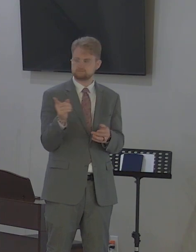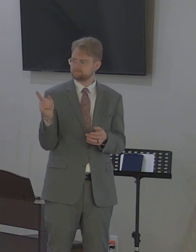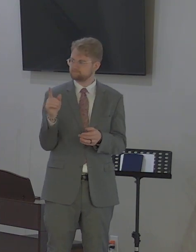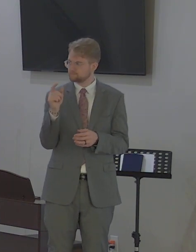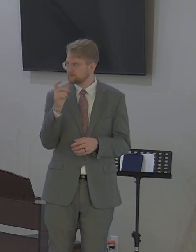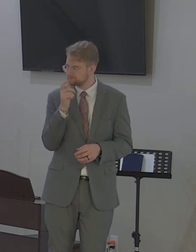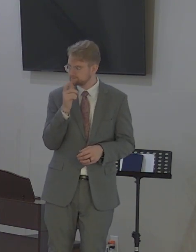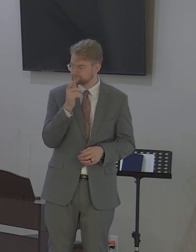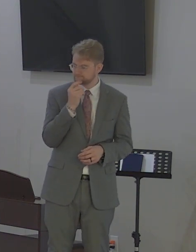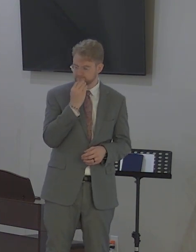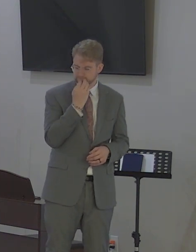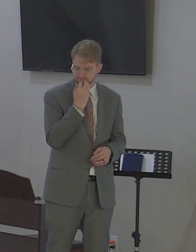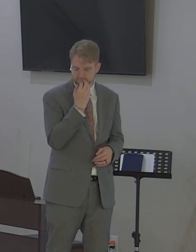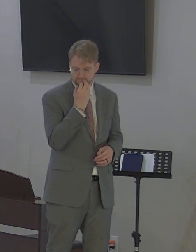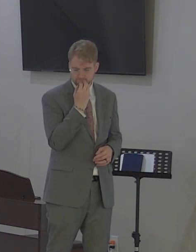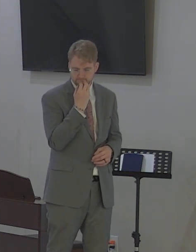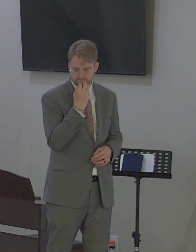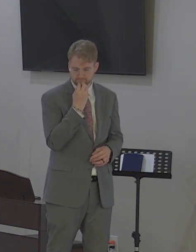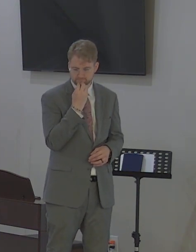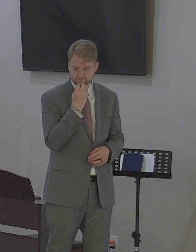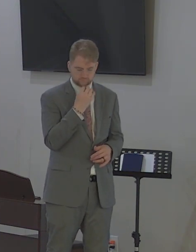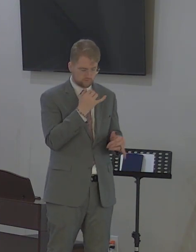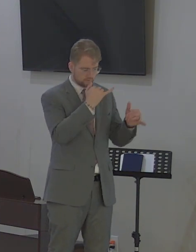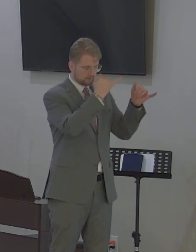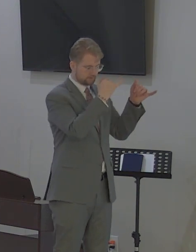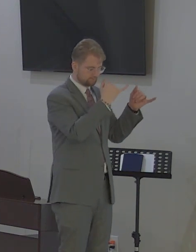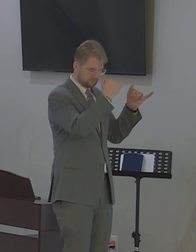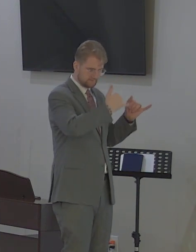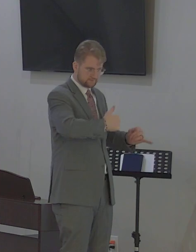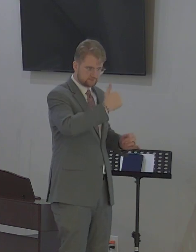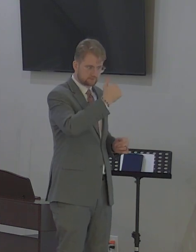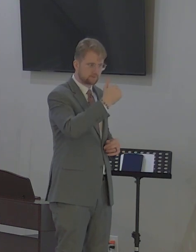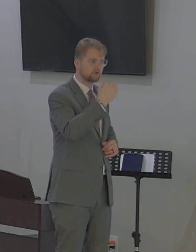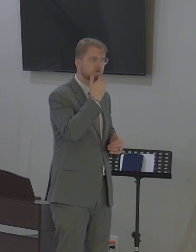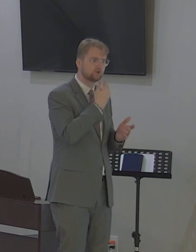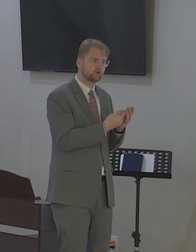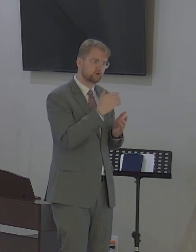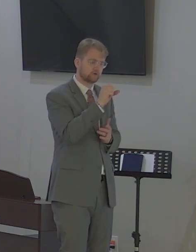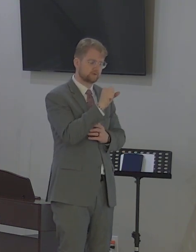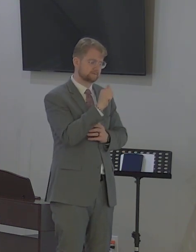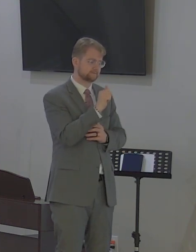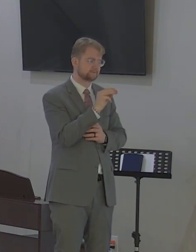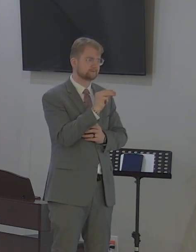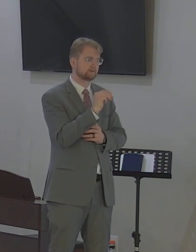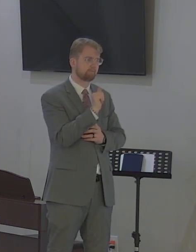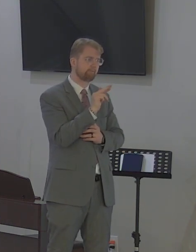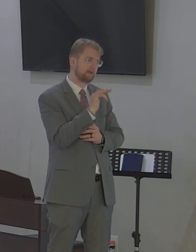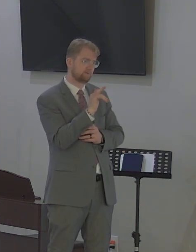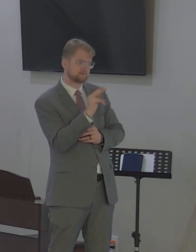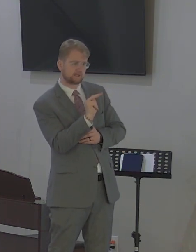So this individual comes down a road and he has something different than the rest of them. He has compassion.